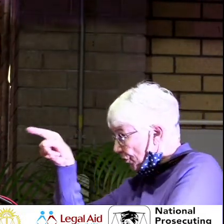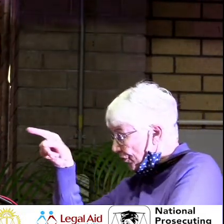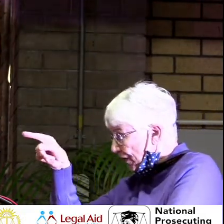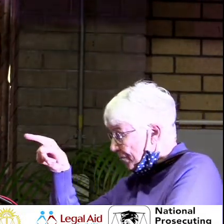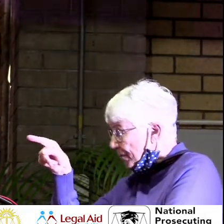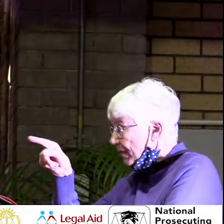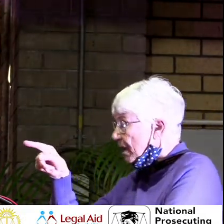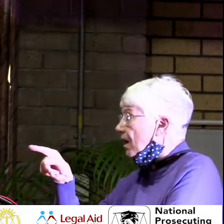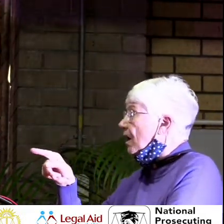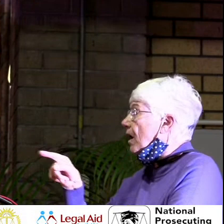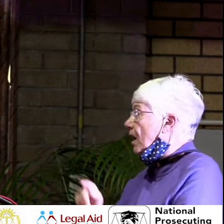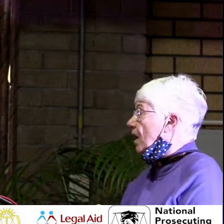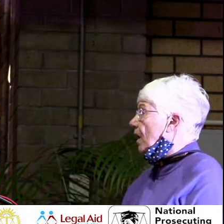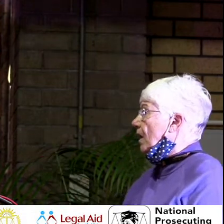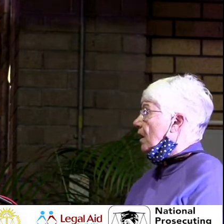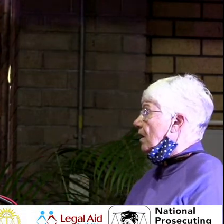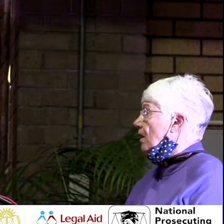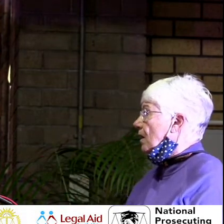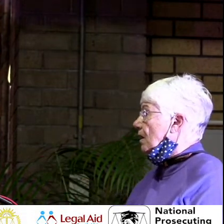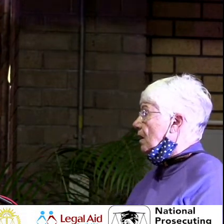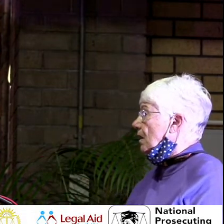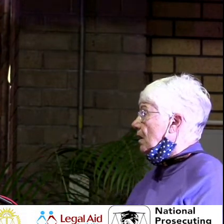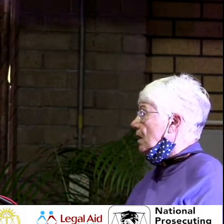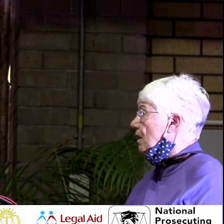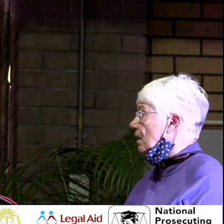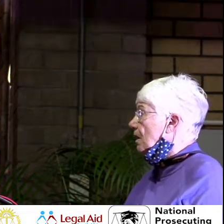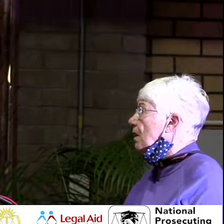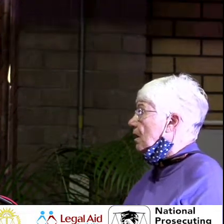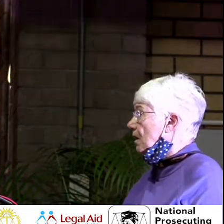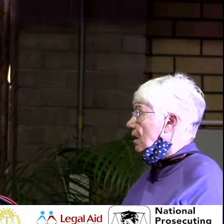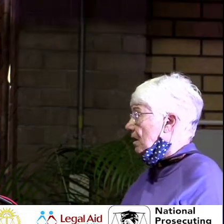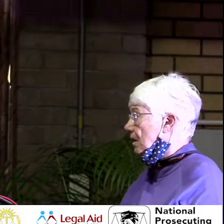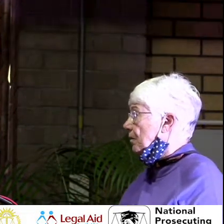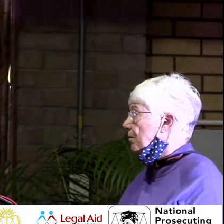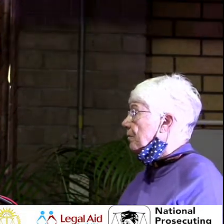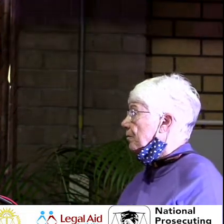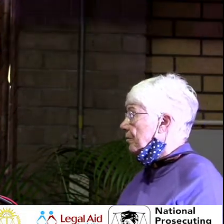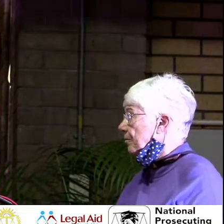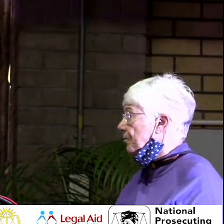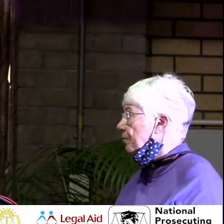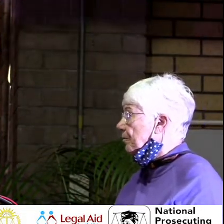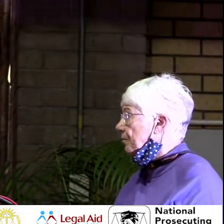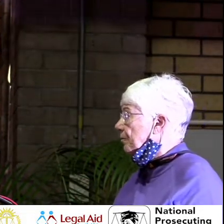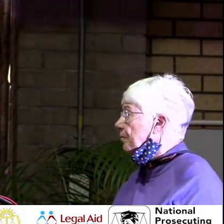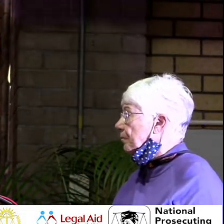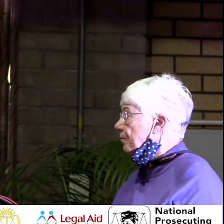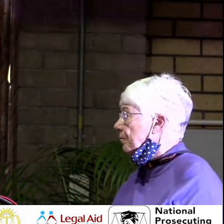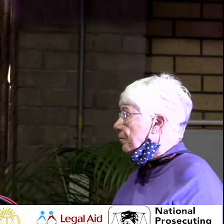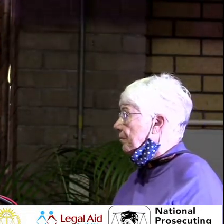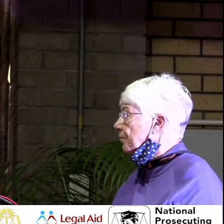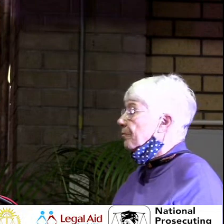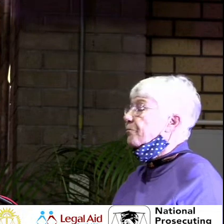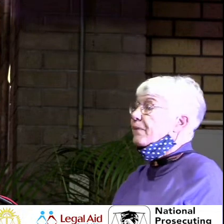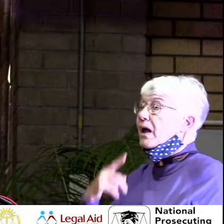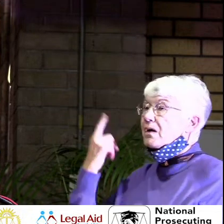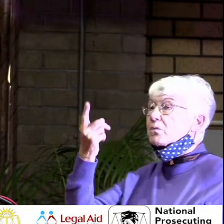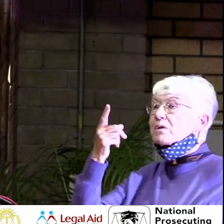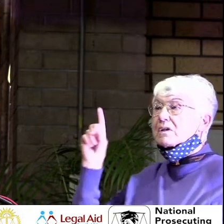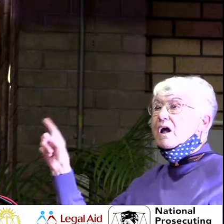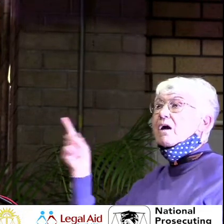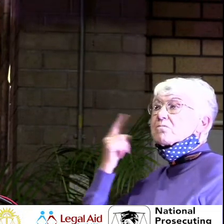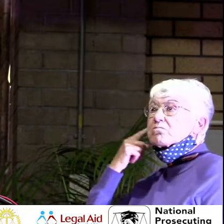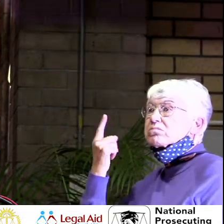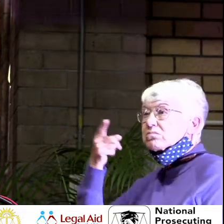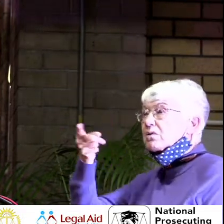as a member stands off, we can then ascertain when he received it and when he stands off and when he